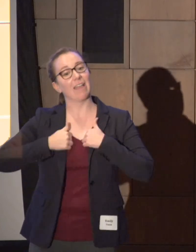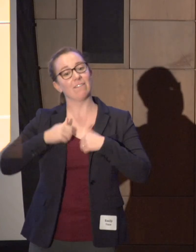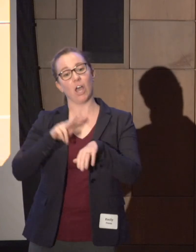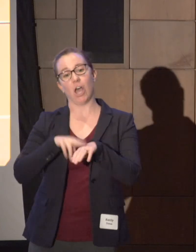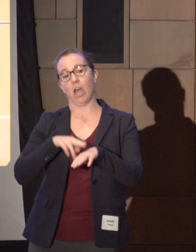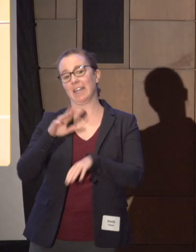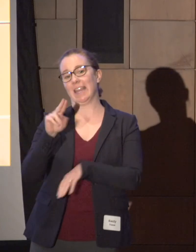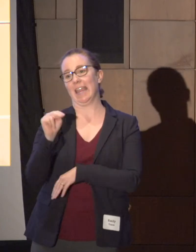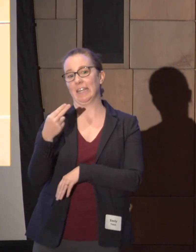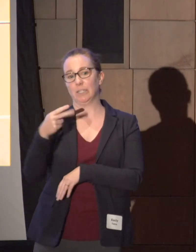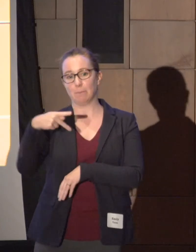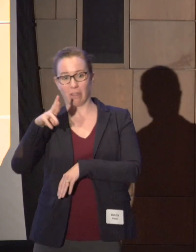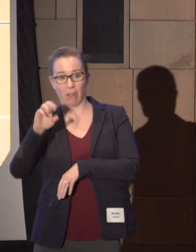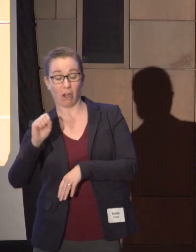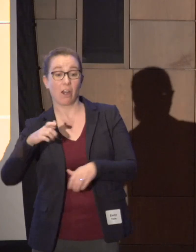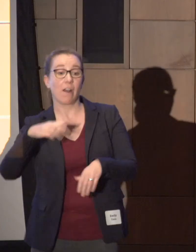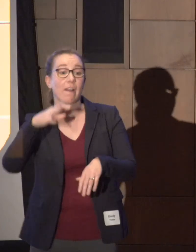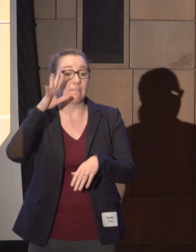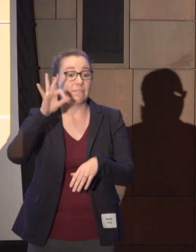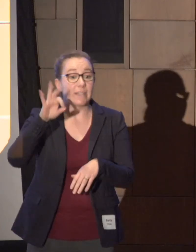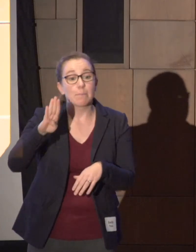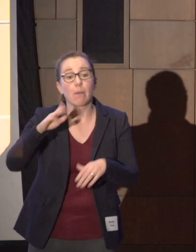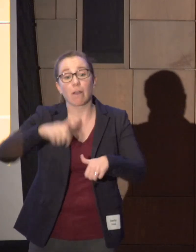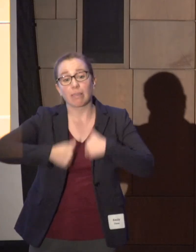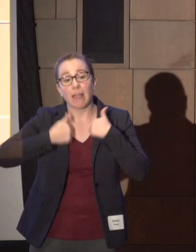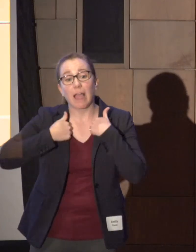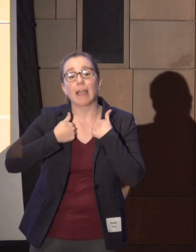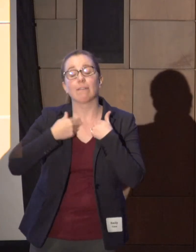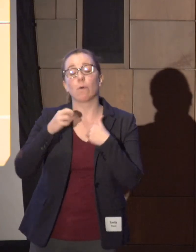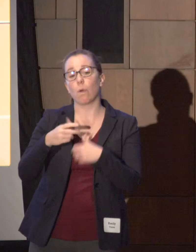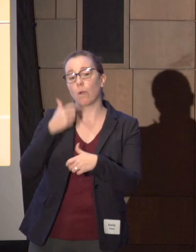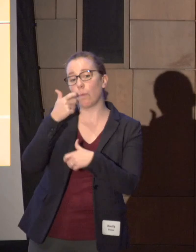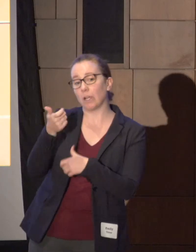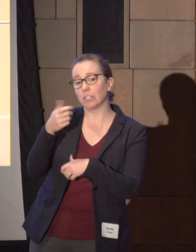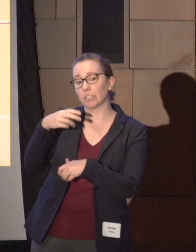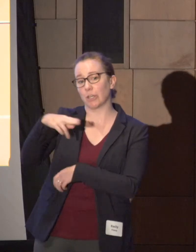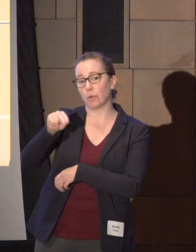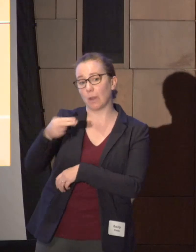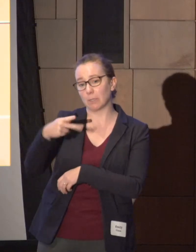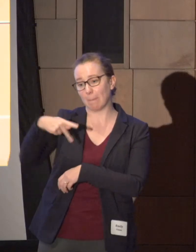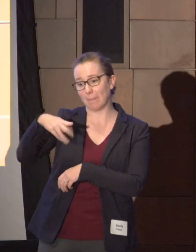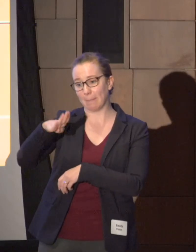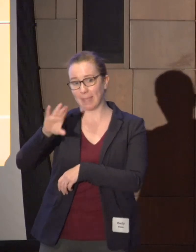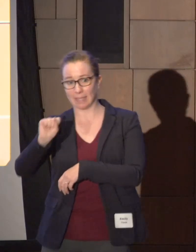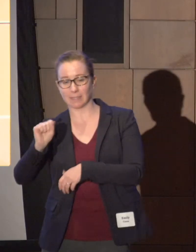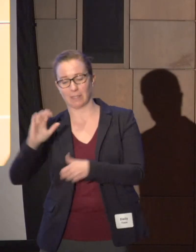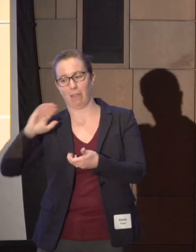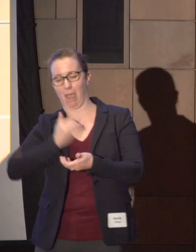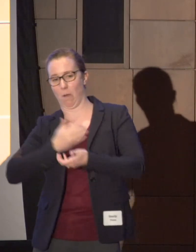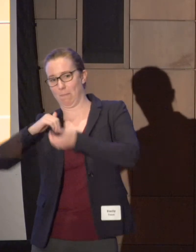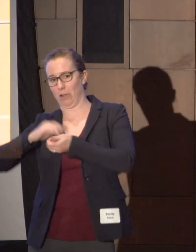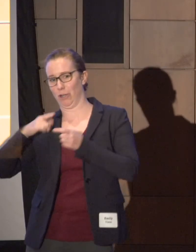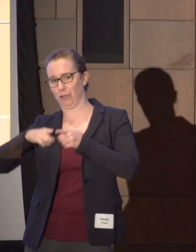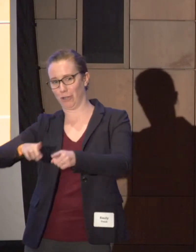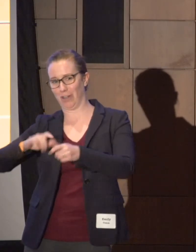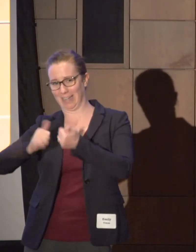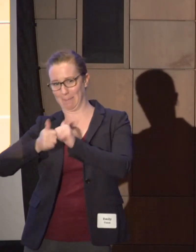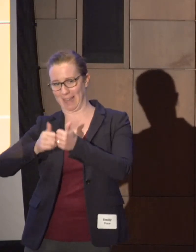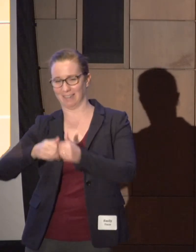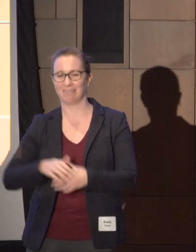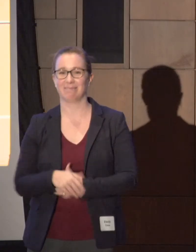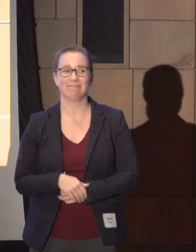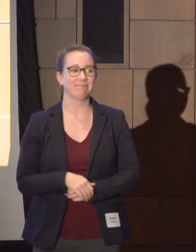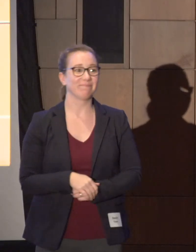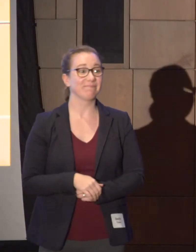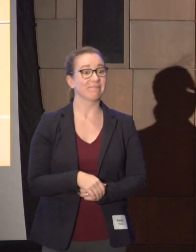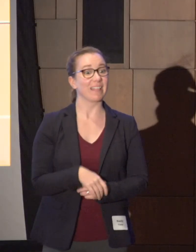over Facebook Live, or you can watch it via NHPBS, our partner in these debates. Still need to get ready to